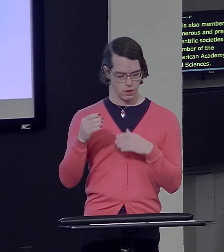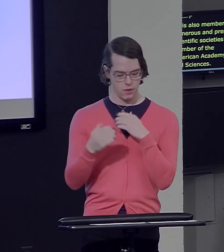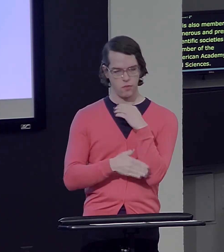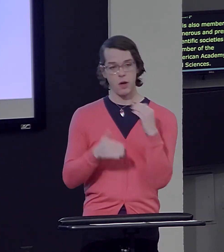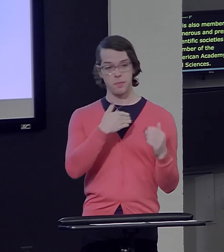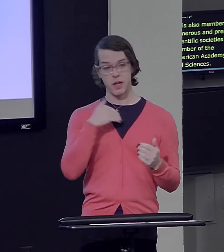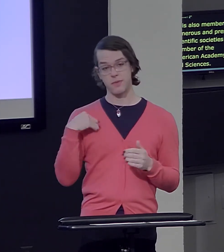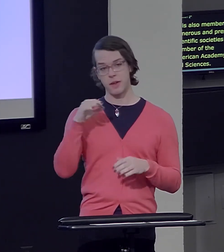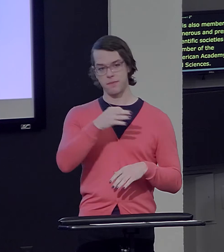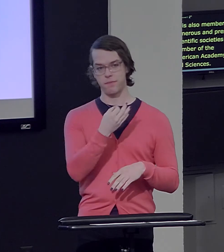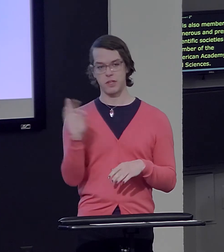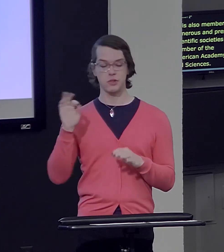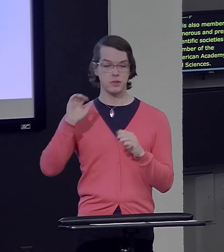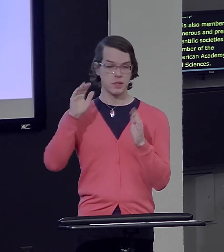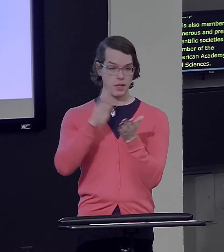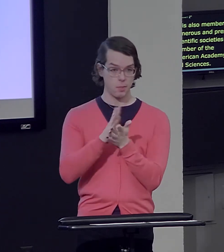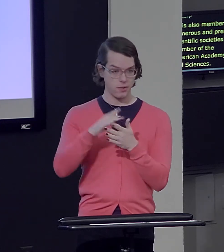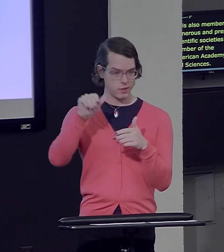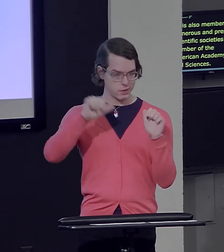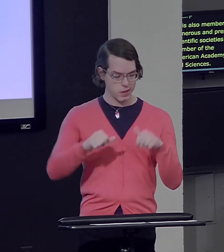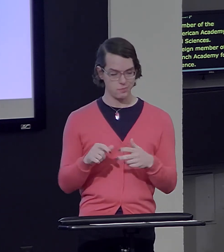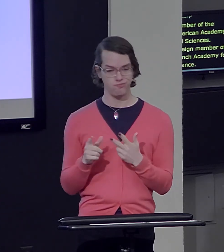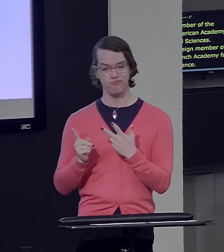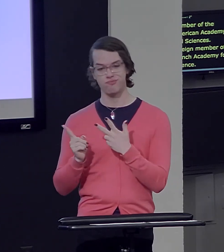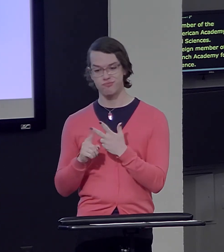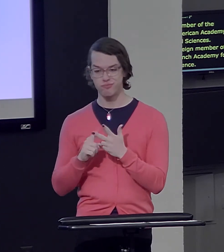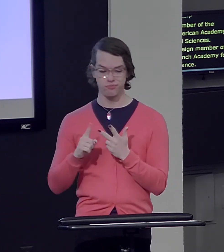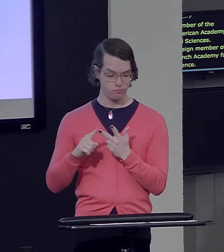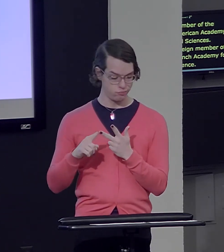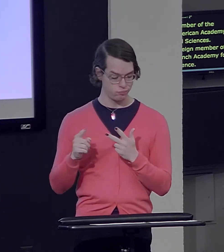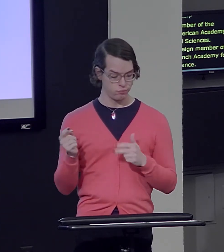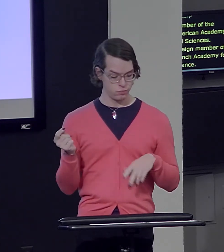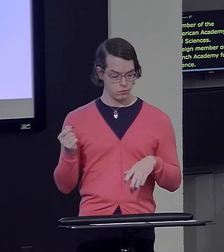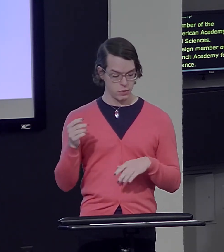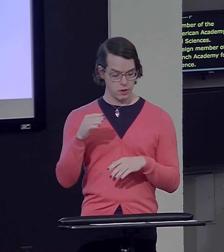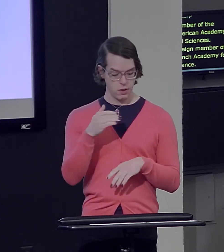Sciences, foreign member of the French Academy for Science,